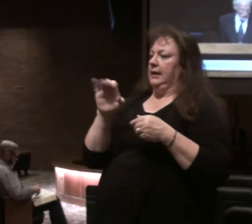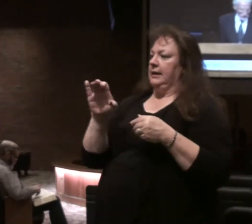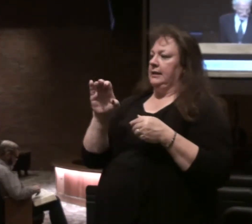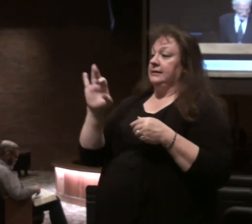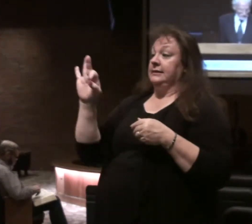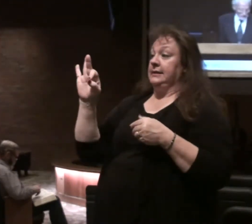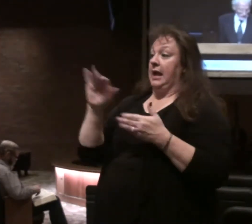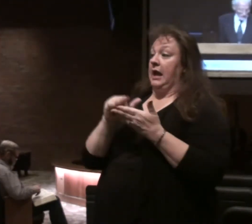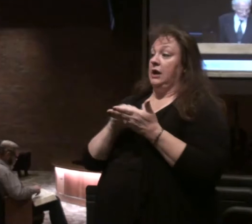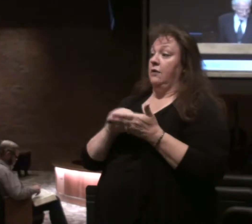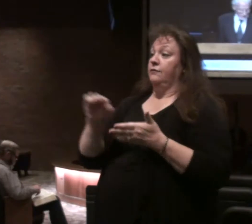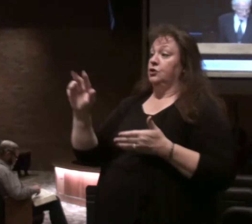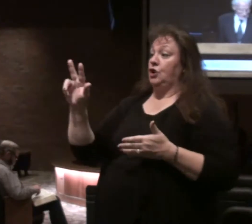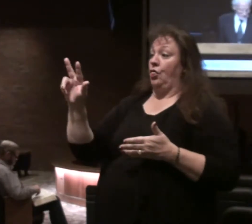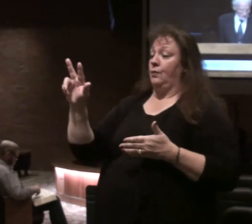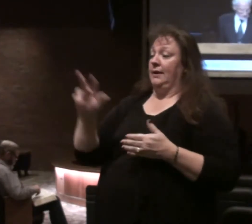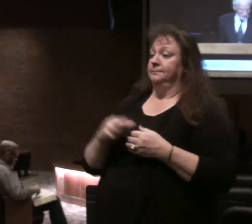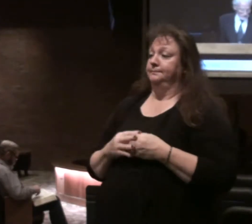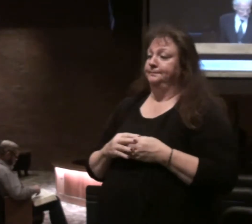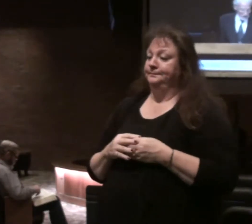verse 3.